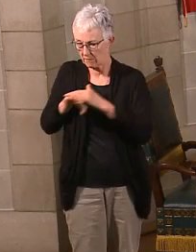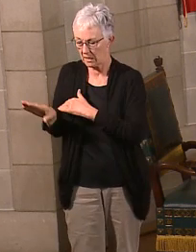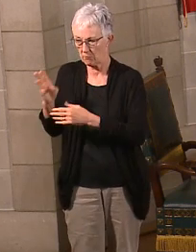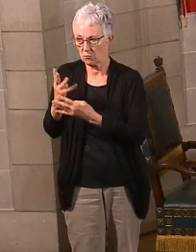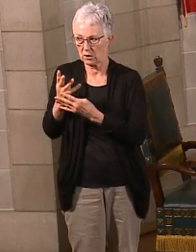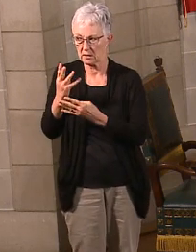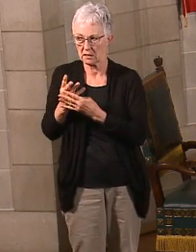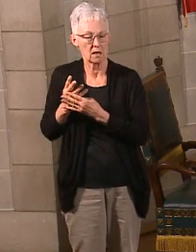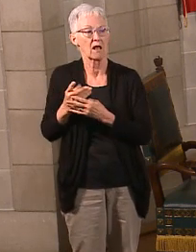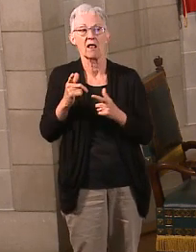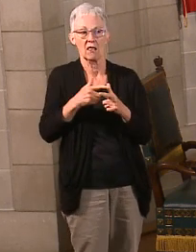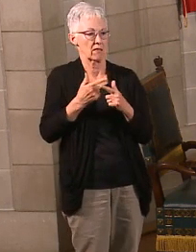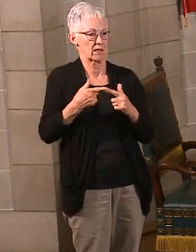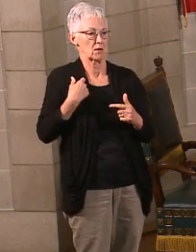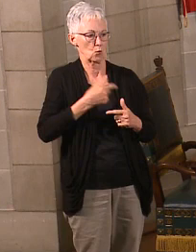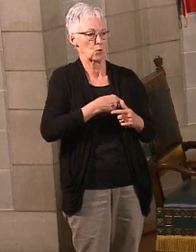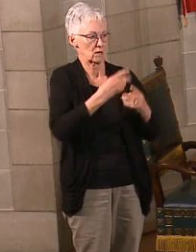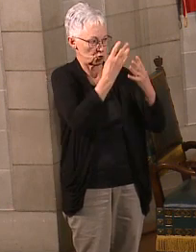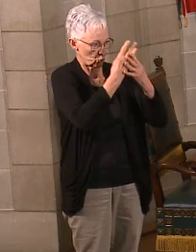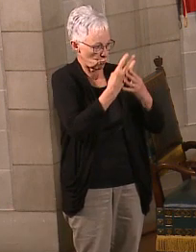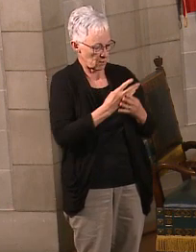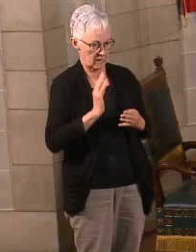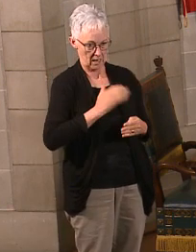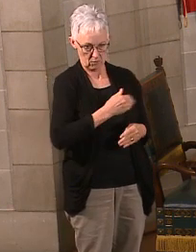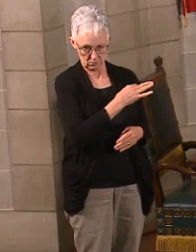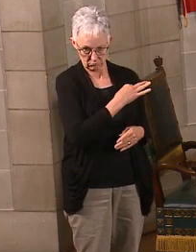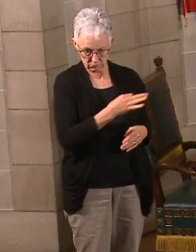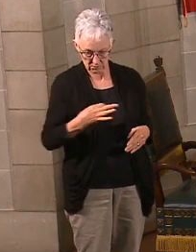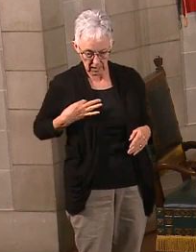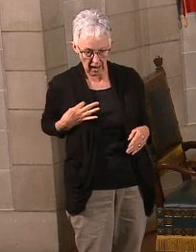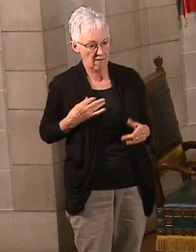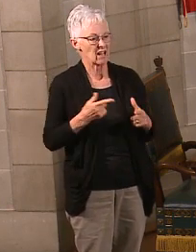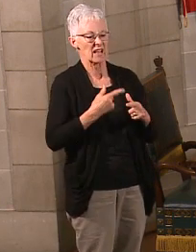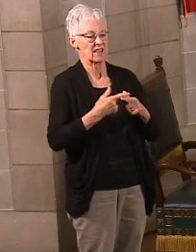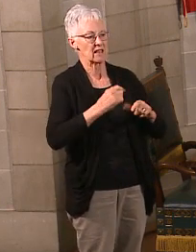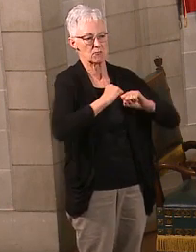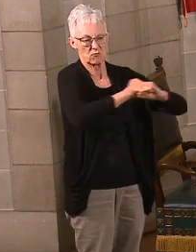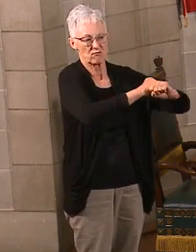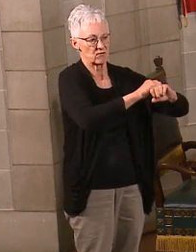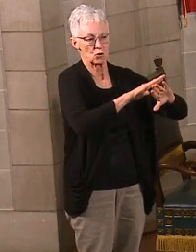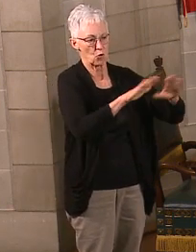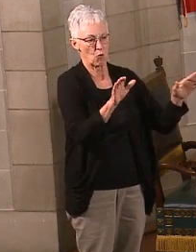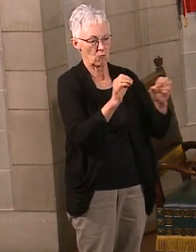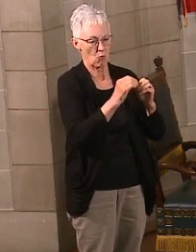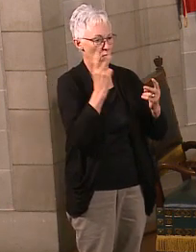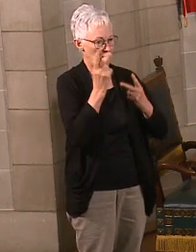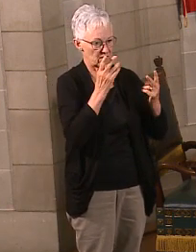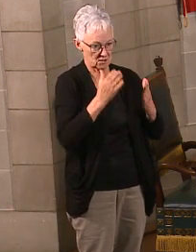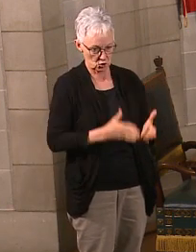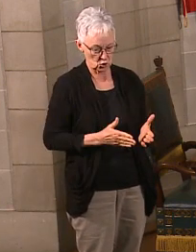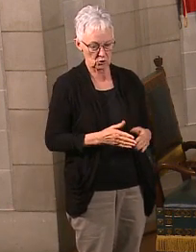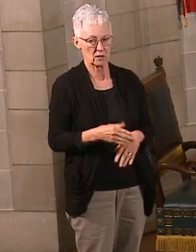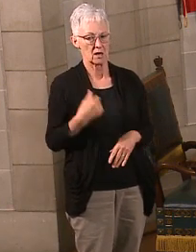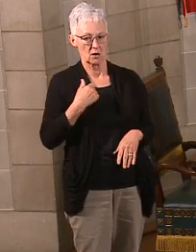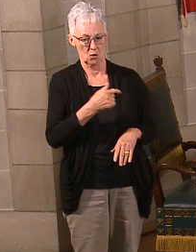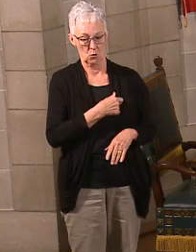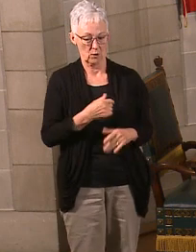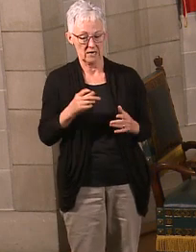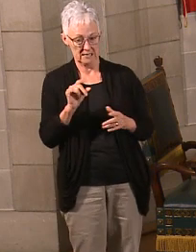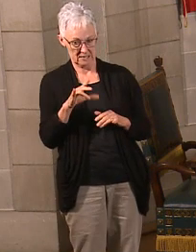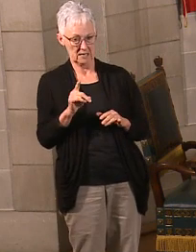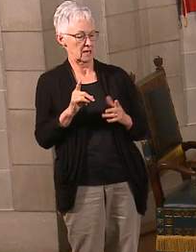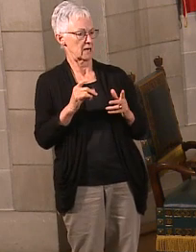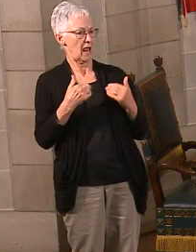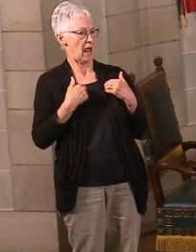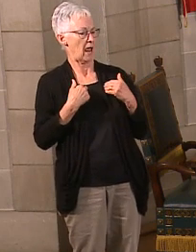continued the staff screening, starting with first self-reporting and then expanding that to a questionnaire. And now we were finally able to